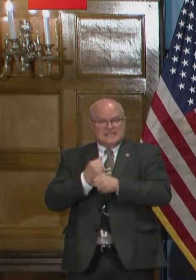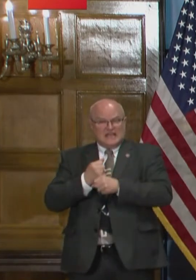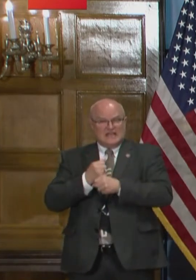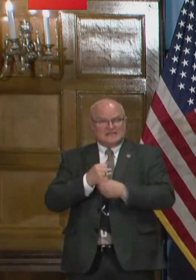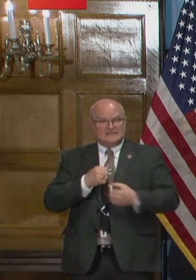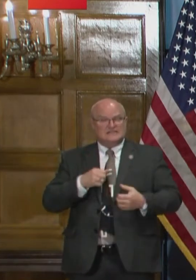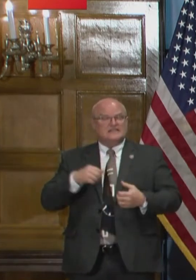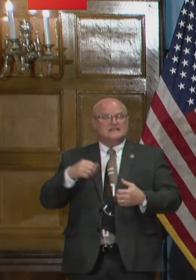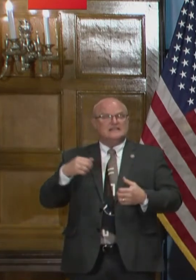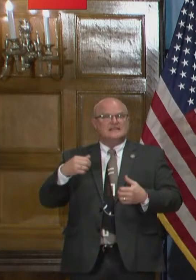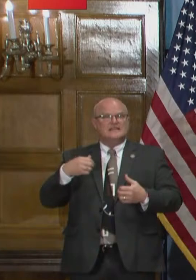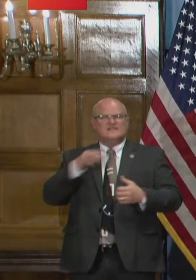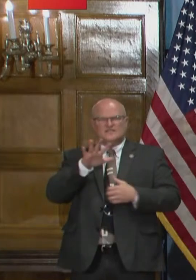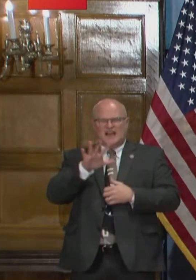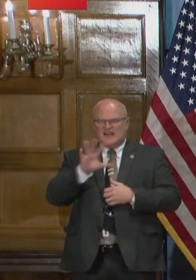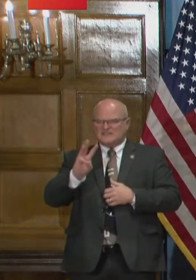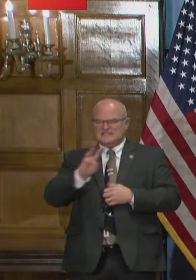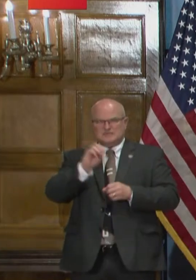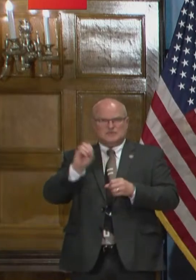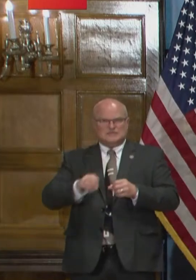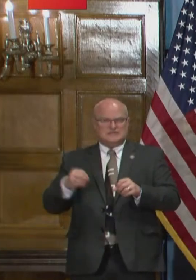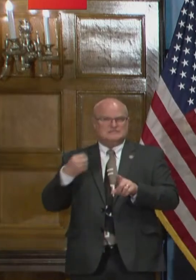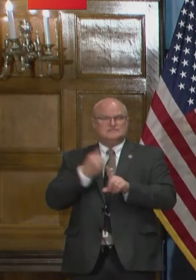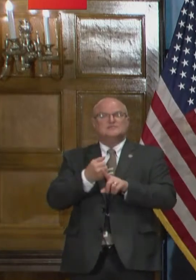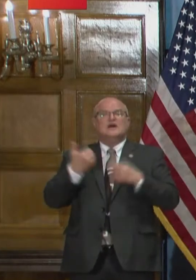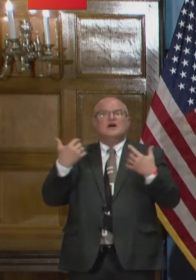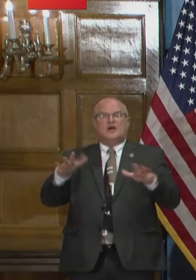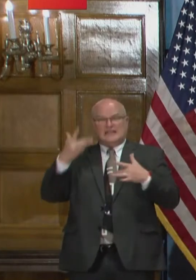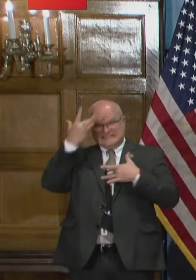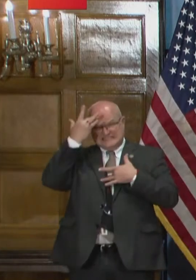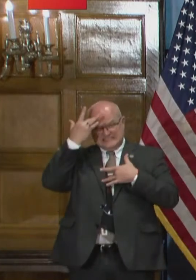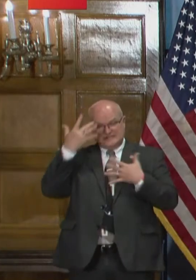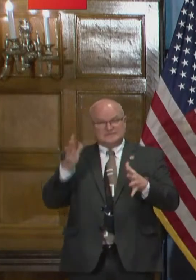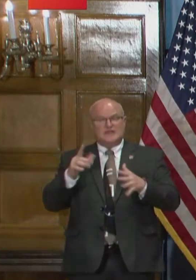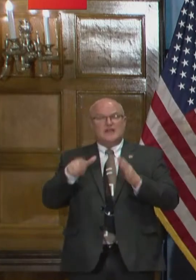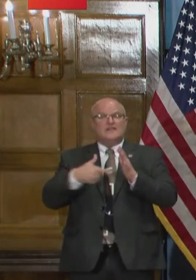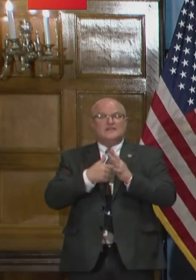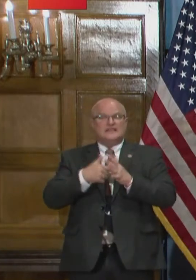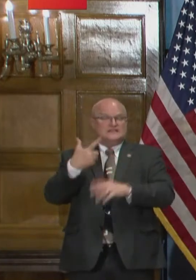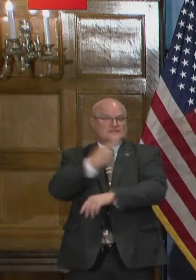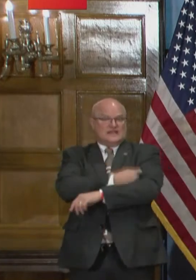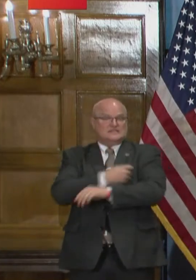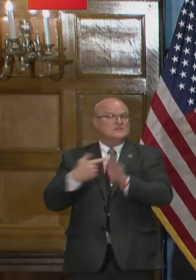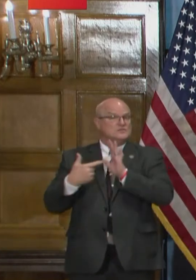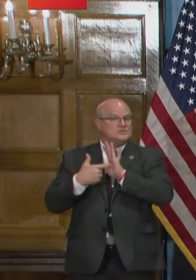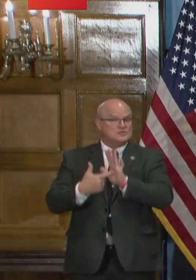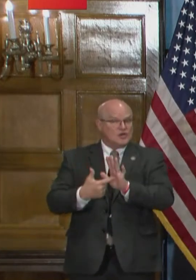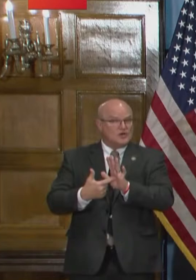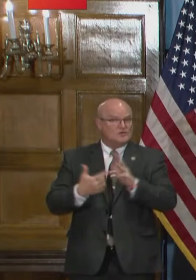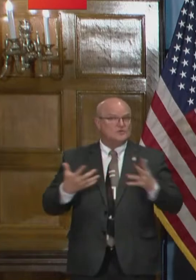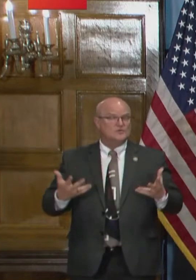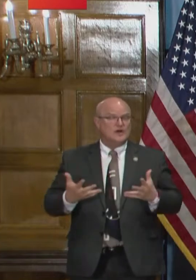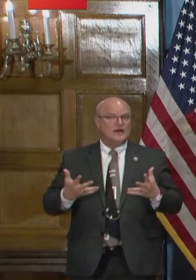studies, the 5 or 6%, had mild disease. So these vaccines were shown to be